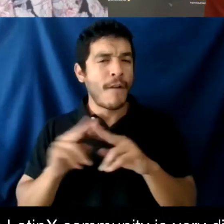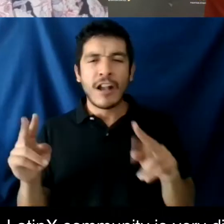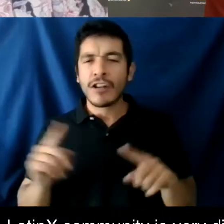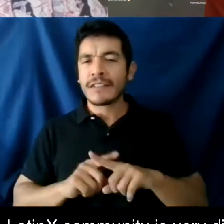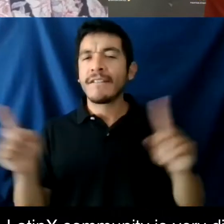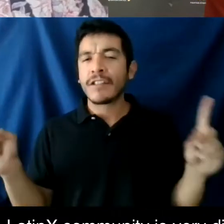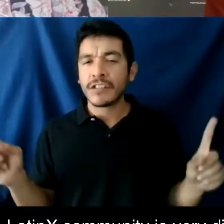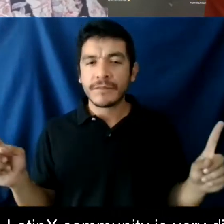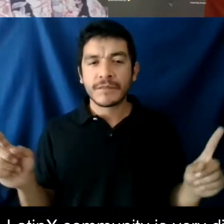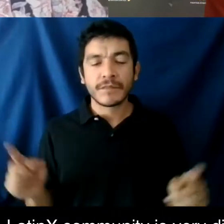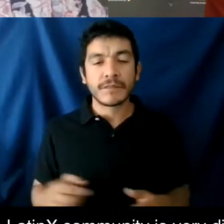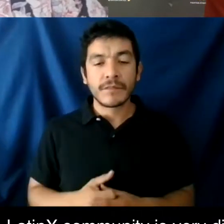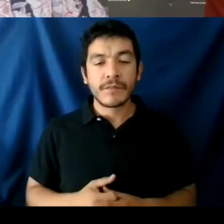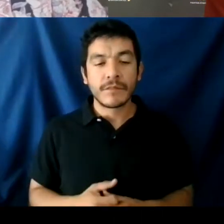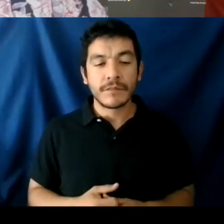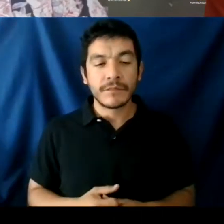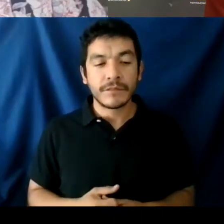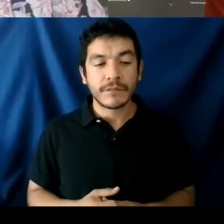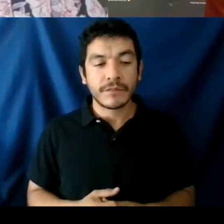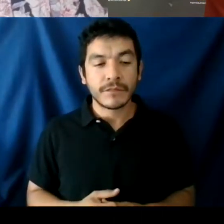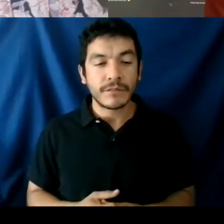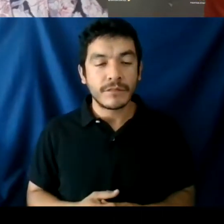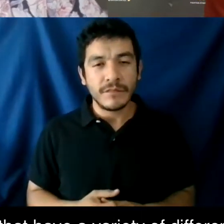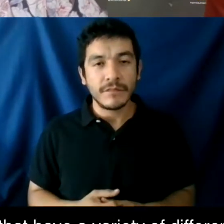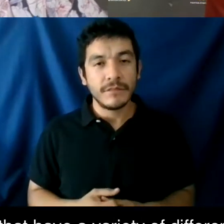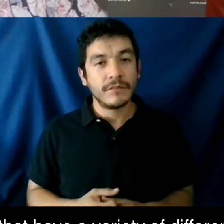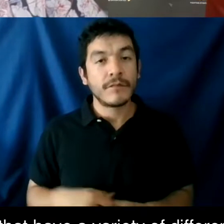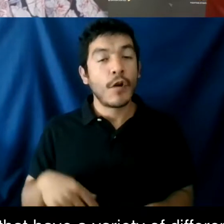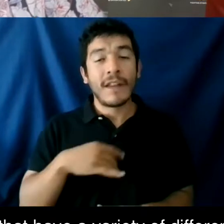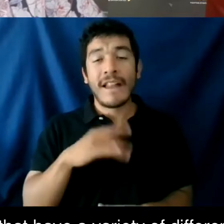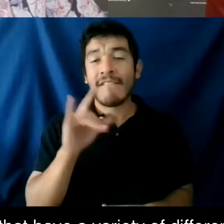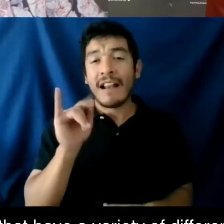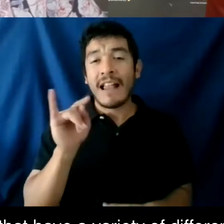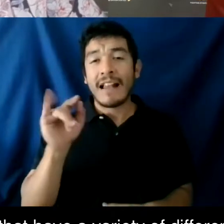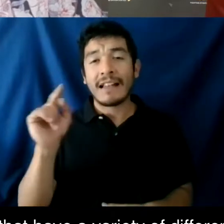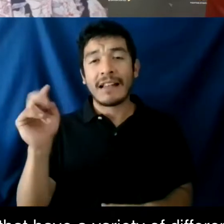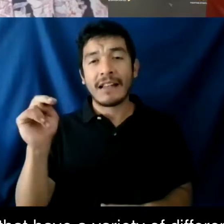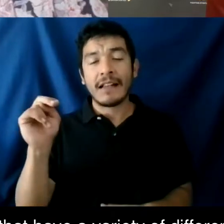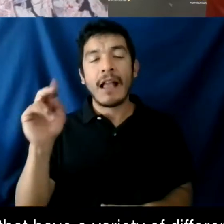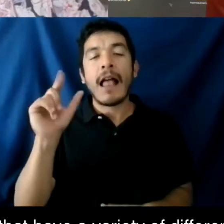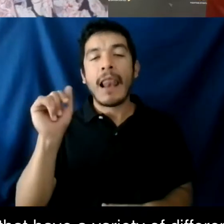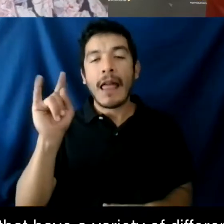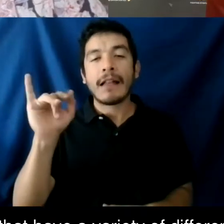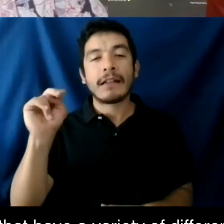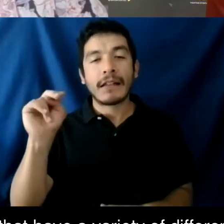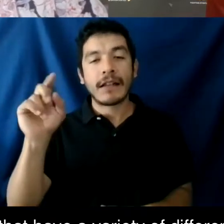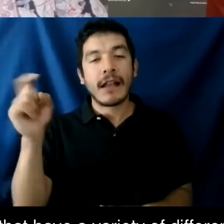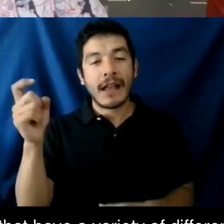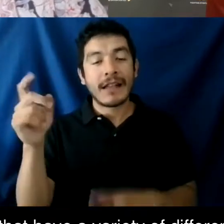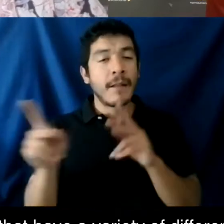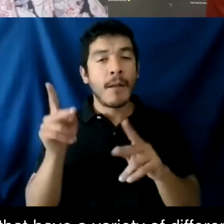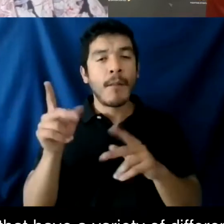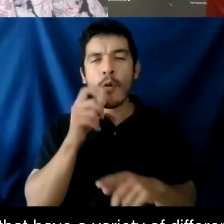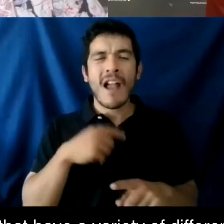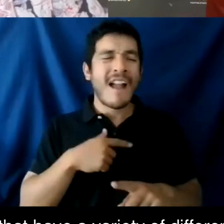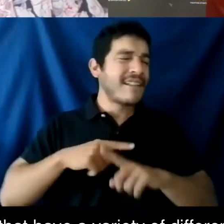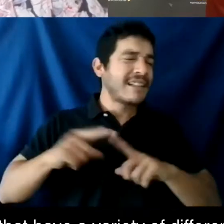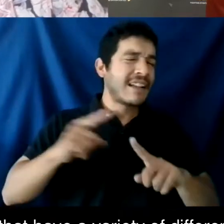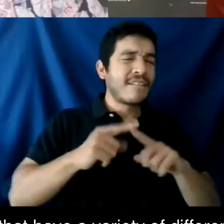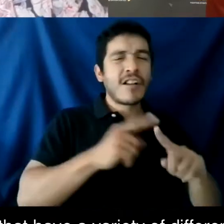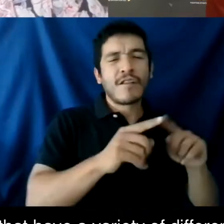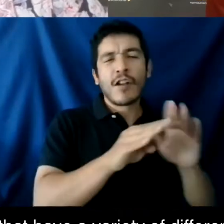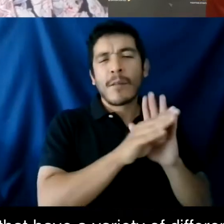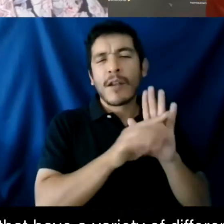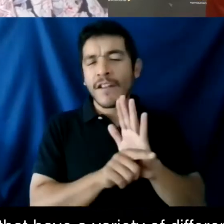There are Latinx people that have a variety of different